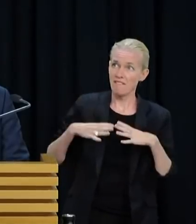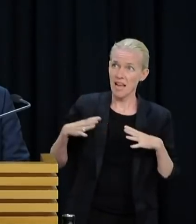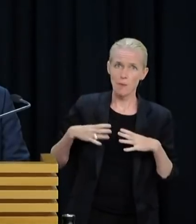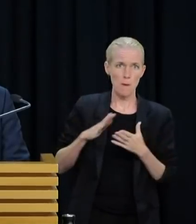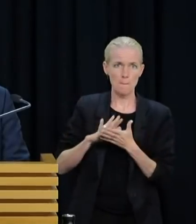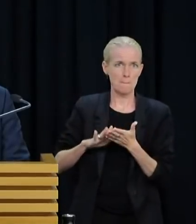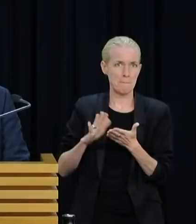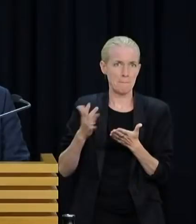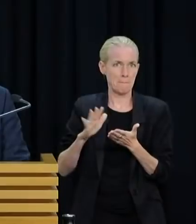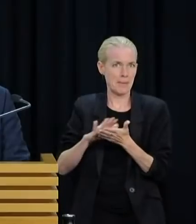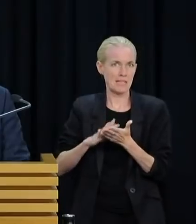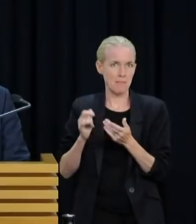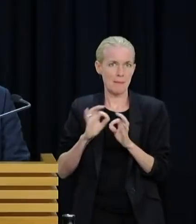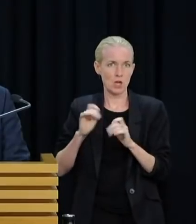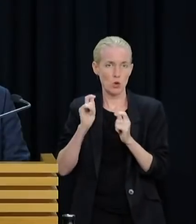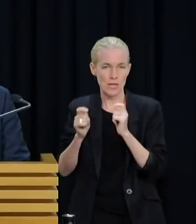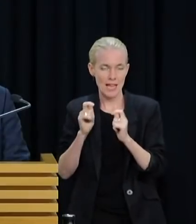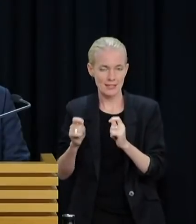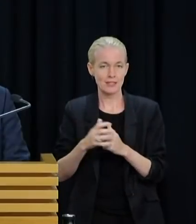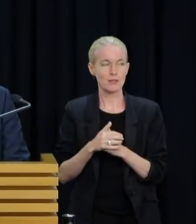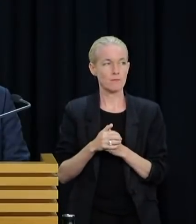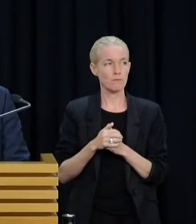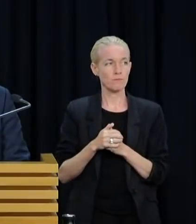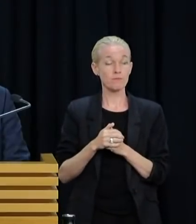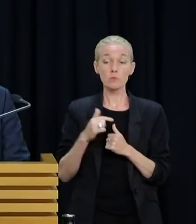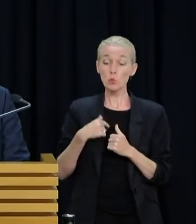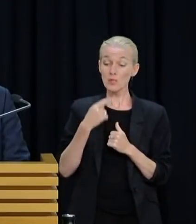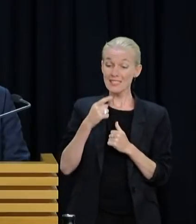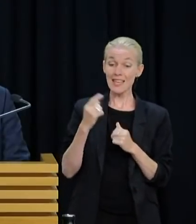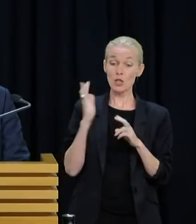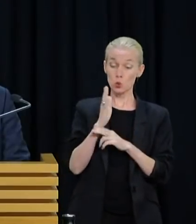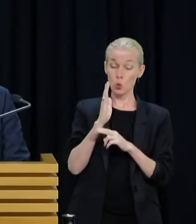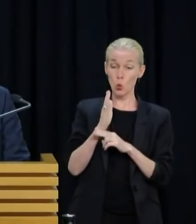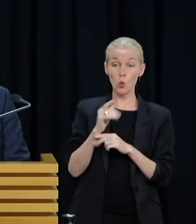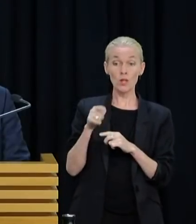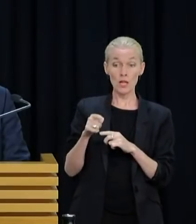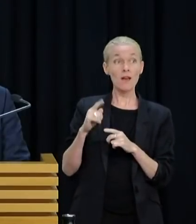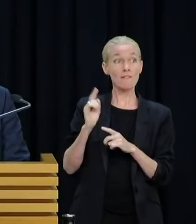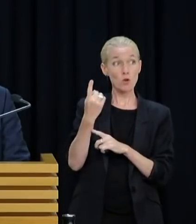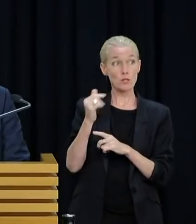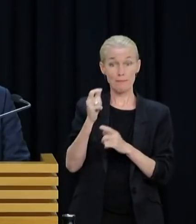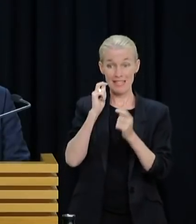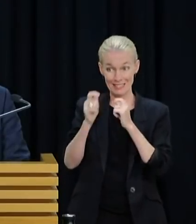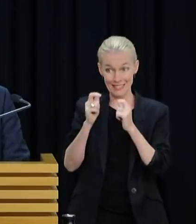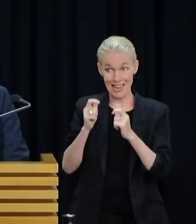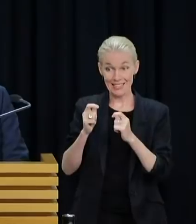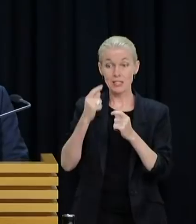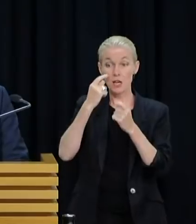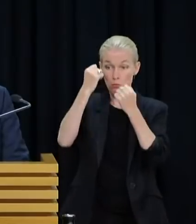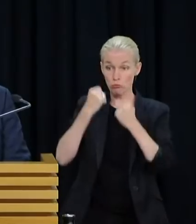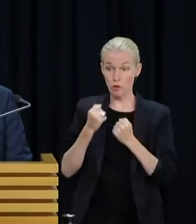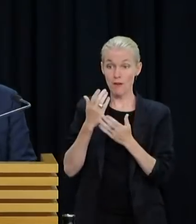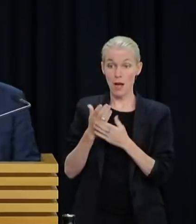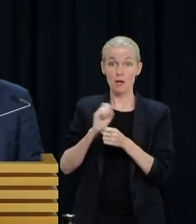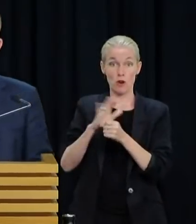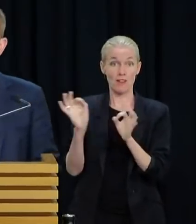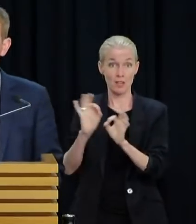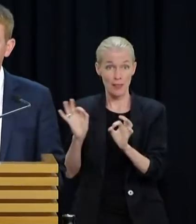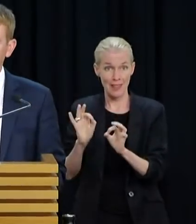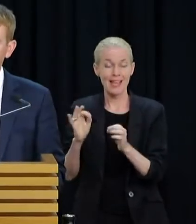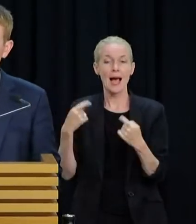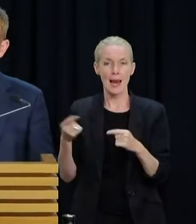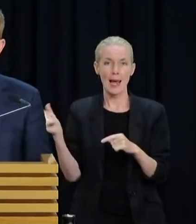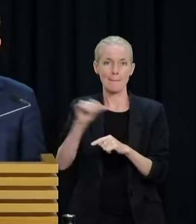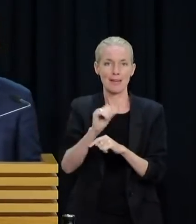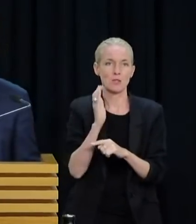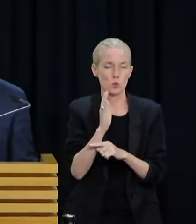without a negative test. Between 98 and 99% of those people had been tested, and we had results back by Monday. There was a